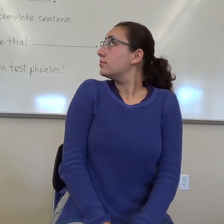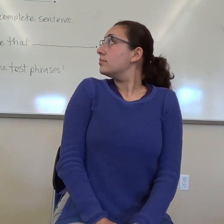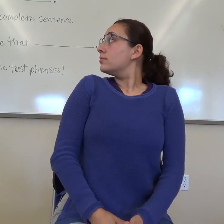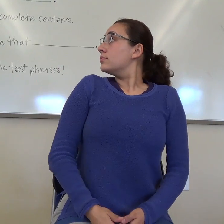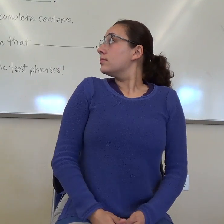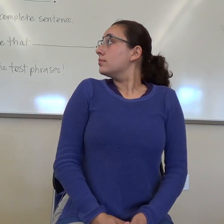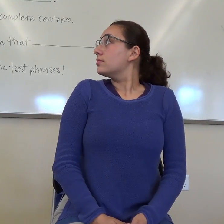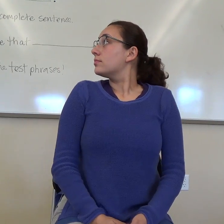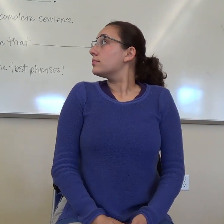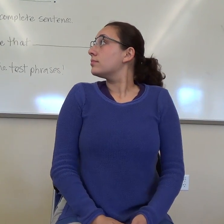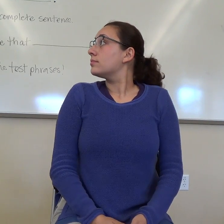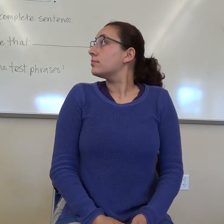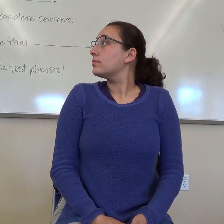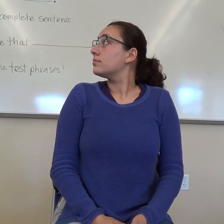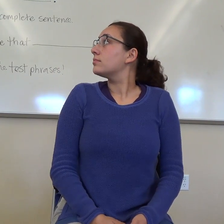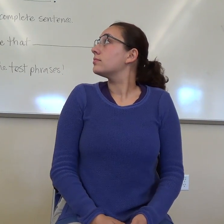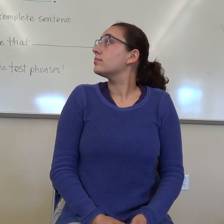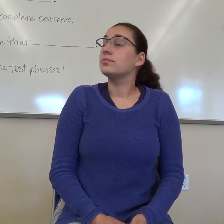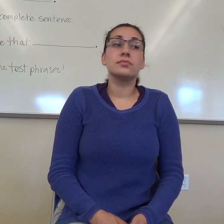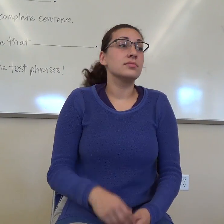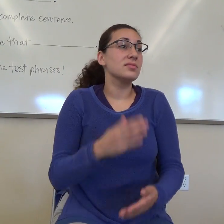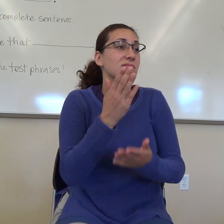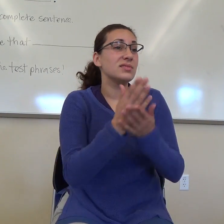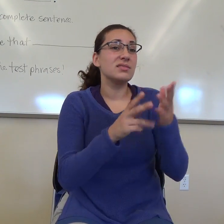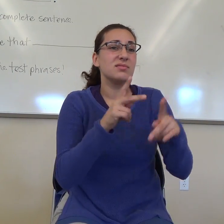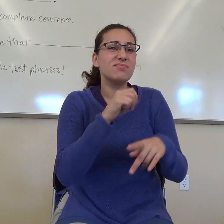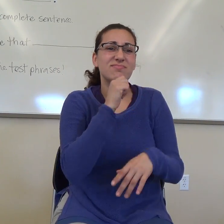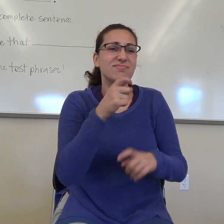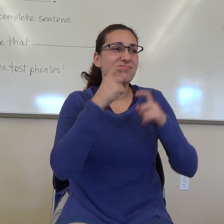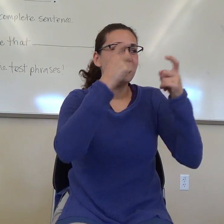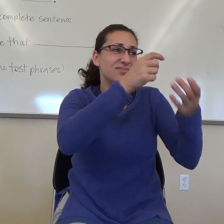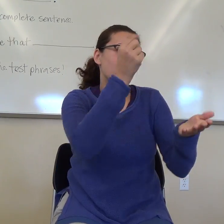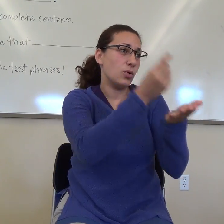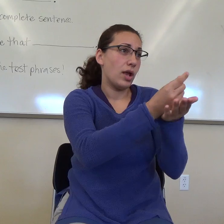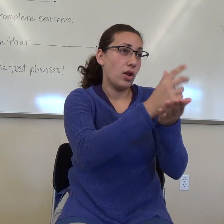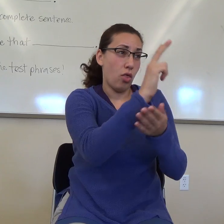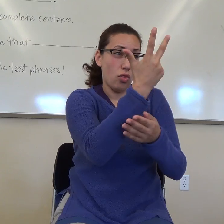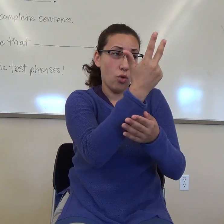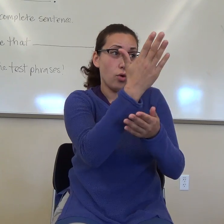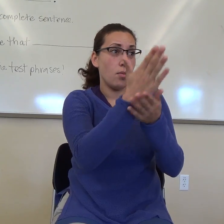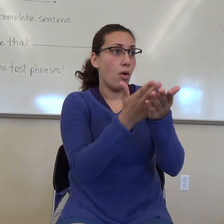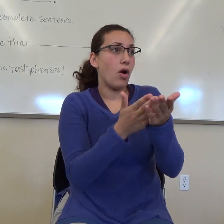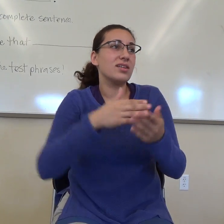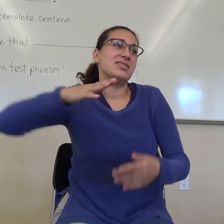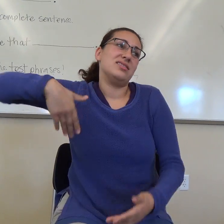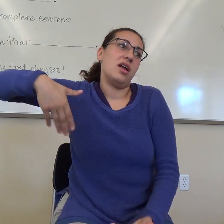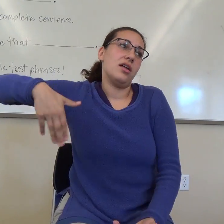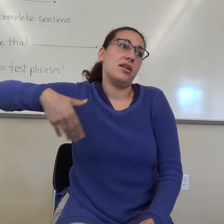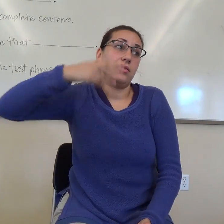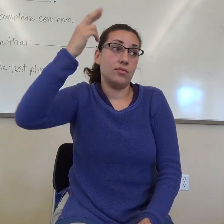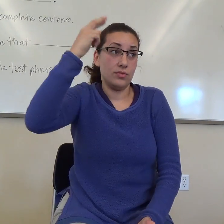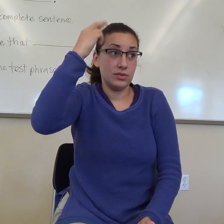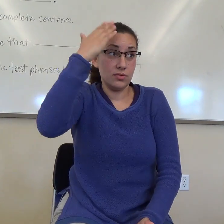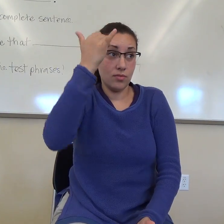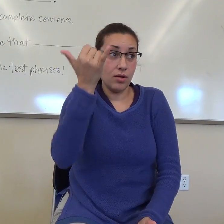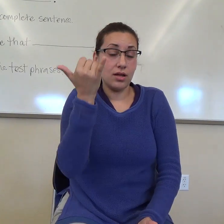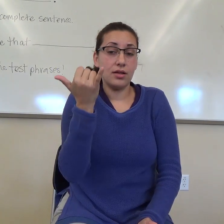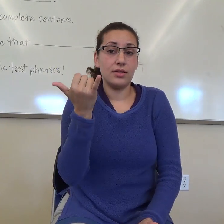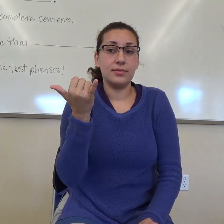Some people just, I didn't give them a grade for the third part yet, okay? And the reason for that is, remember